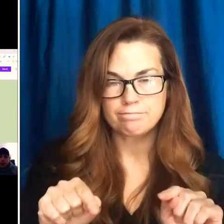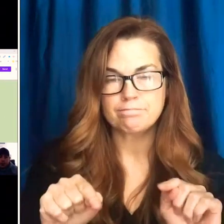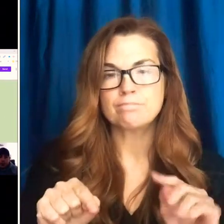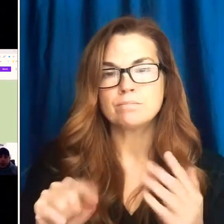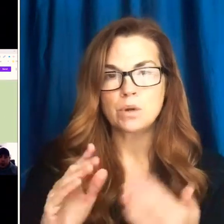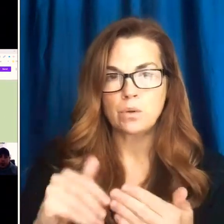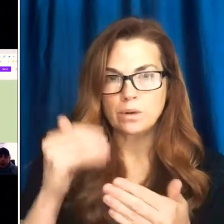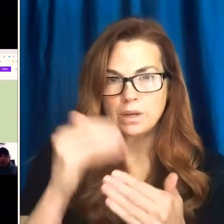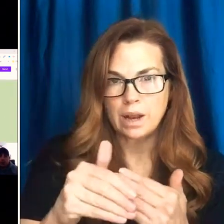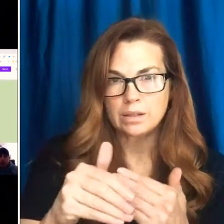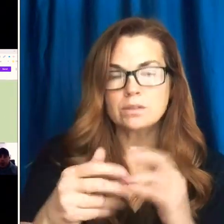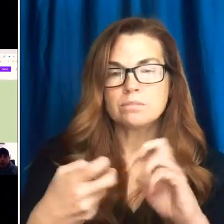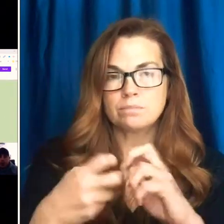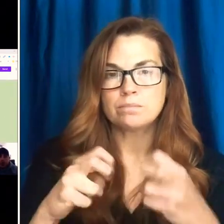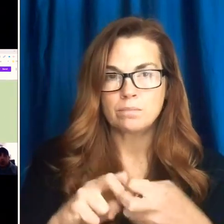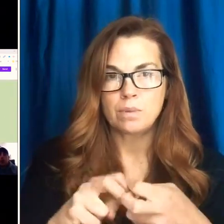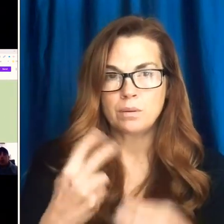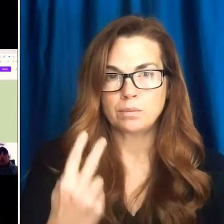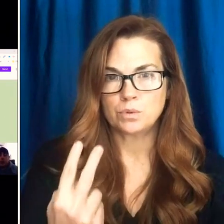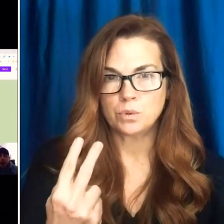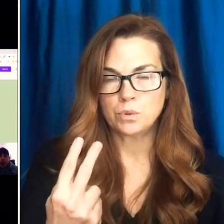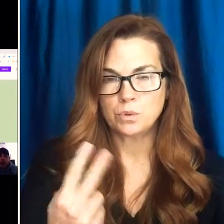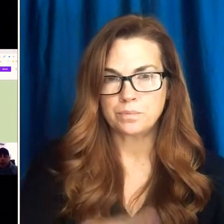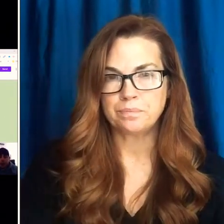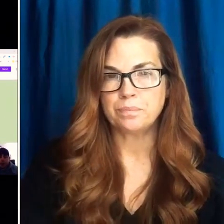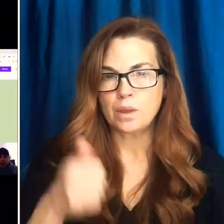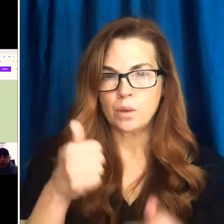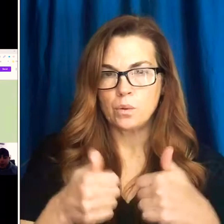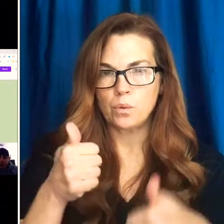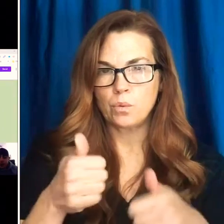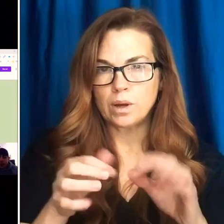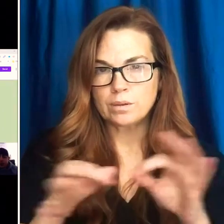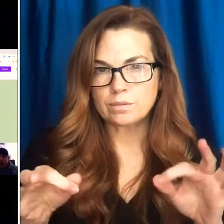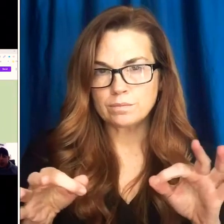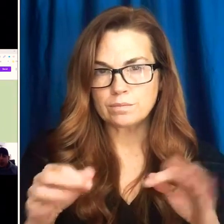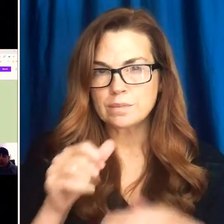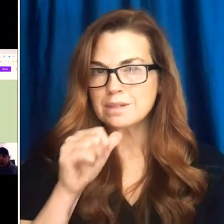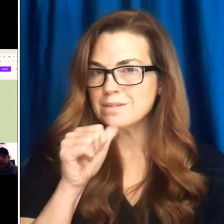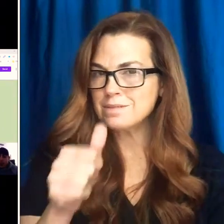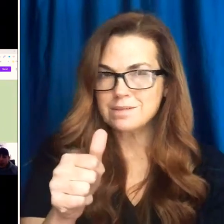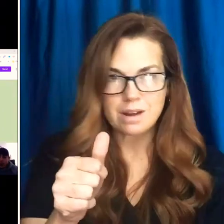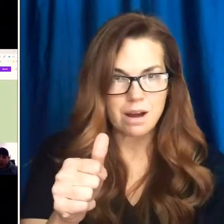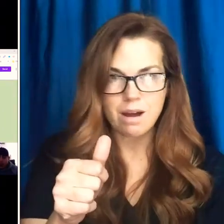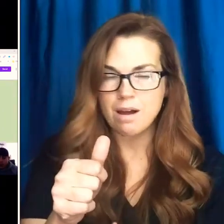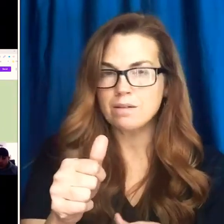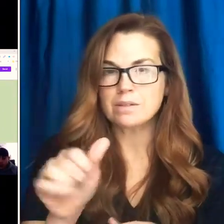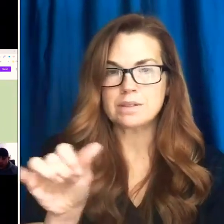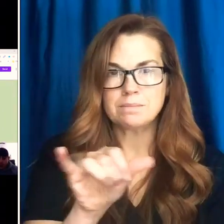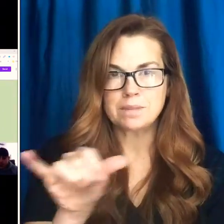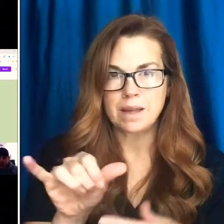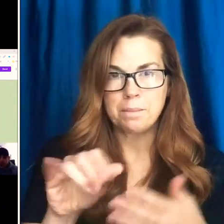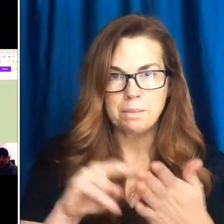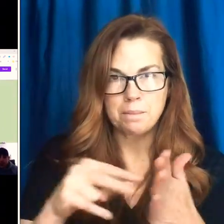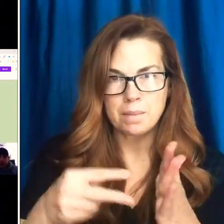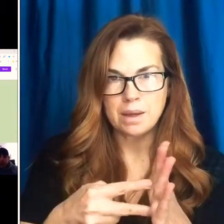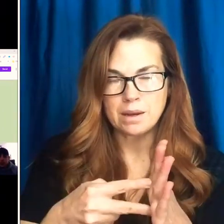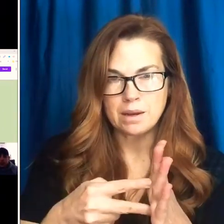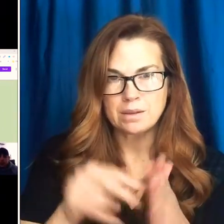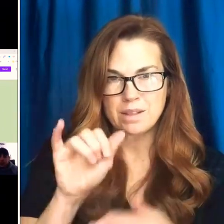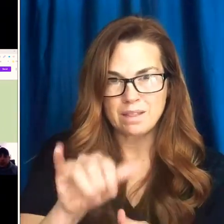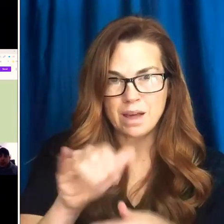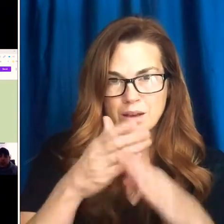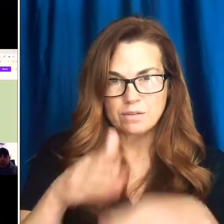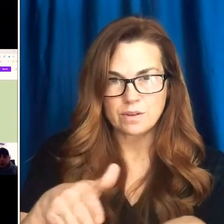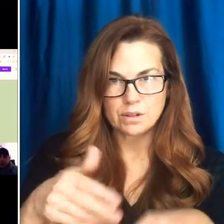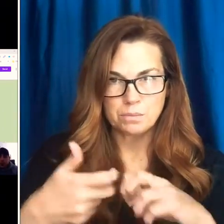This one says which verbal description would not be equivalent to the division problem shown here. Okay, so